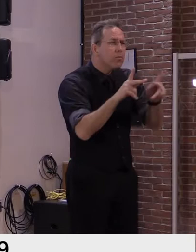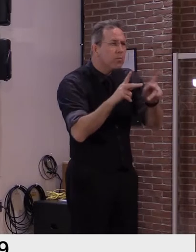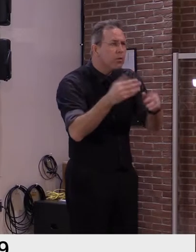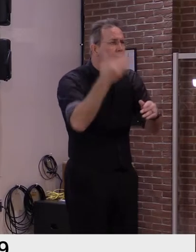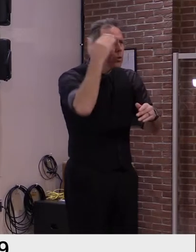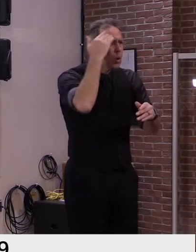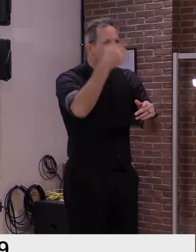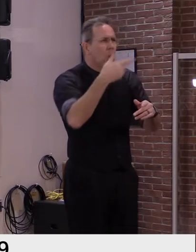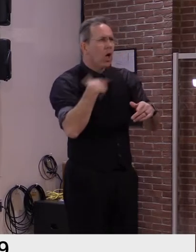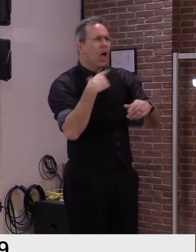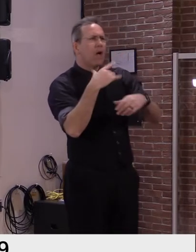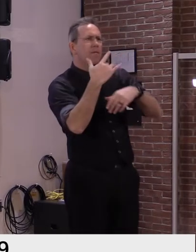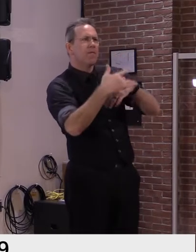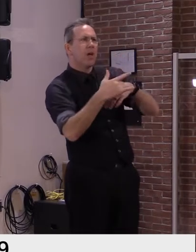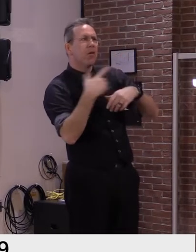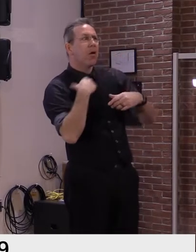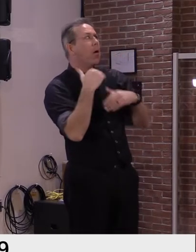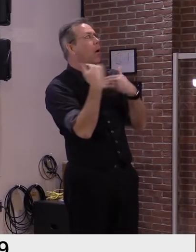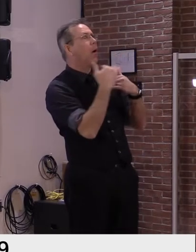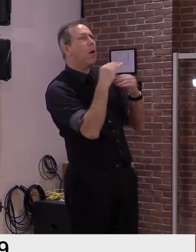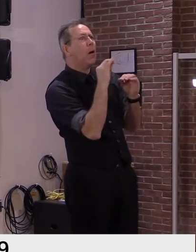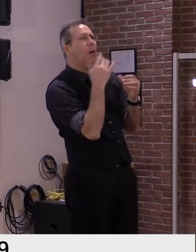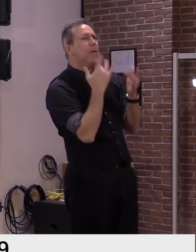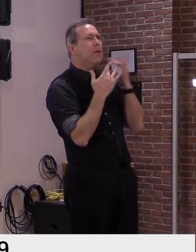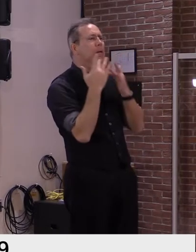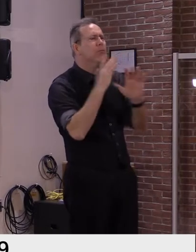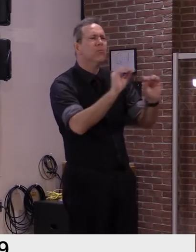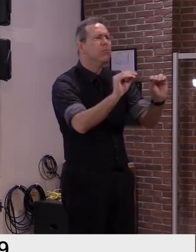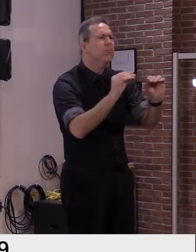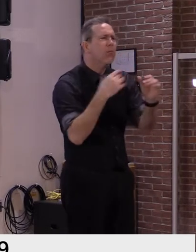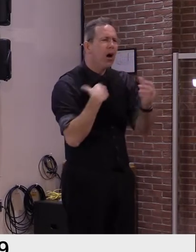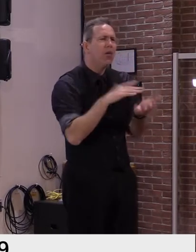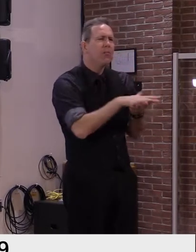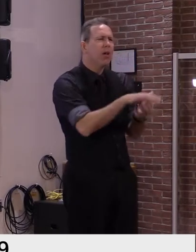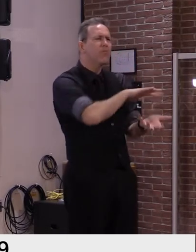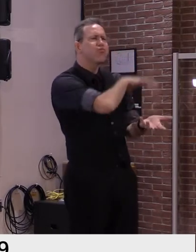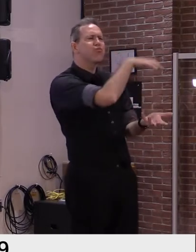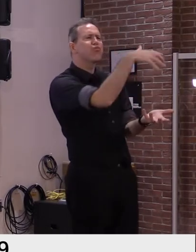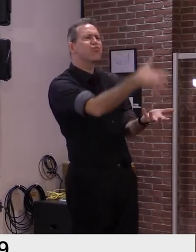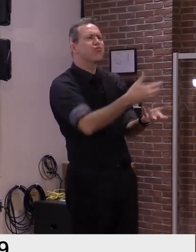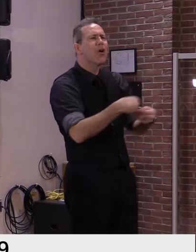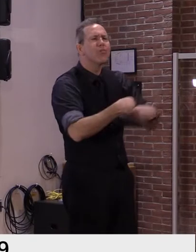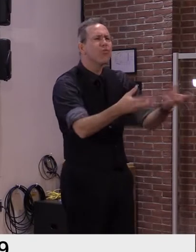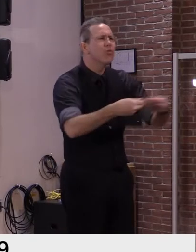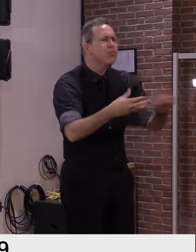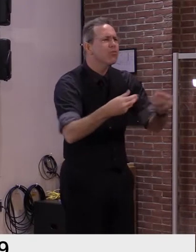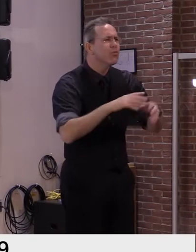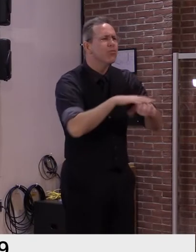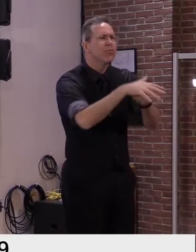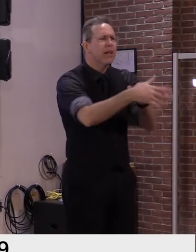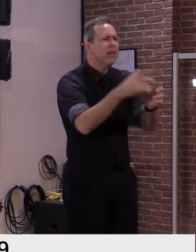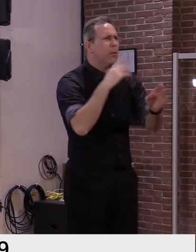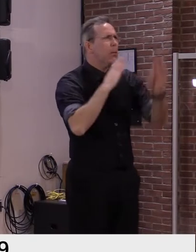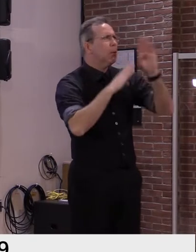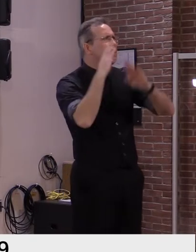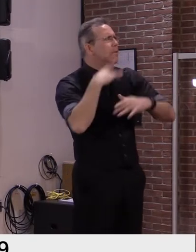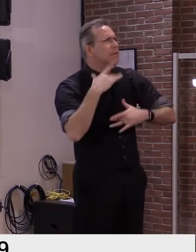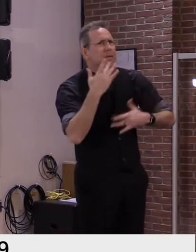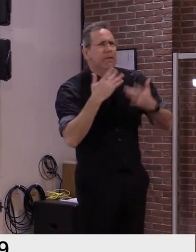eligible Vermonters and more coming online as our supplies increase. You can make appointments at